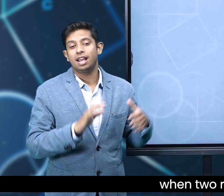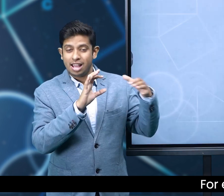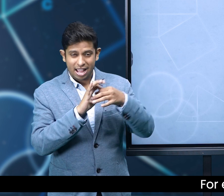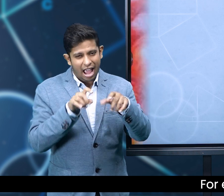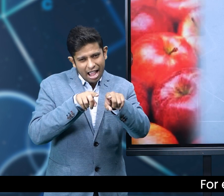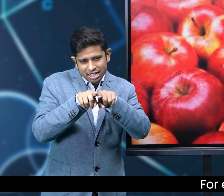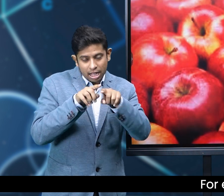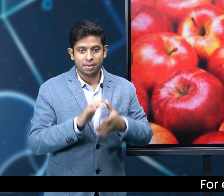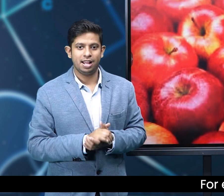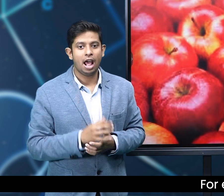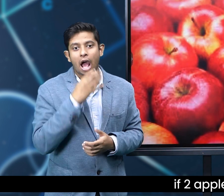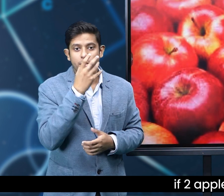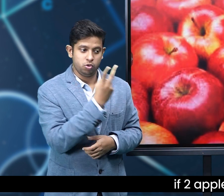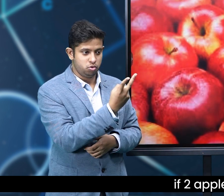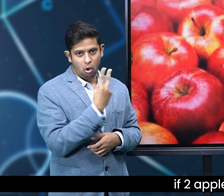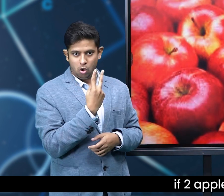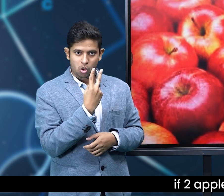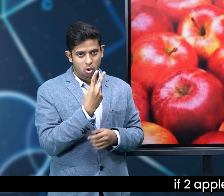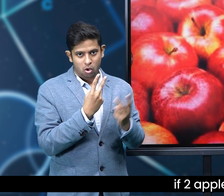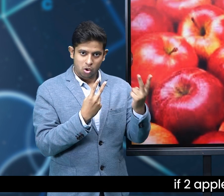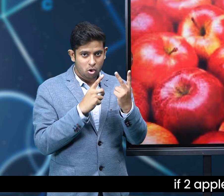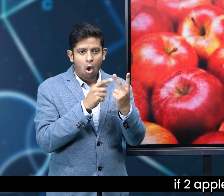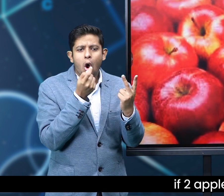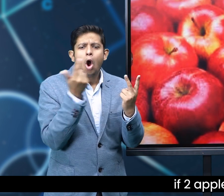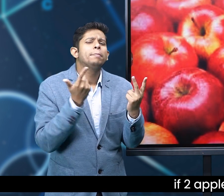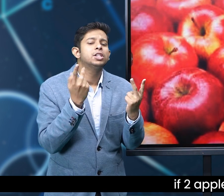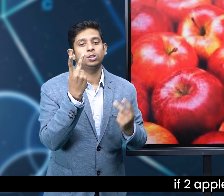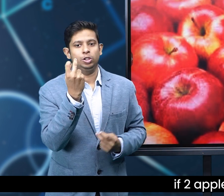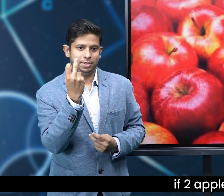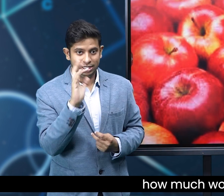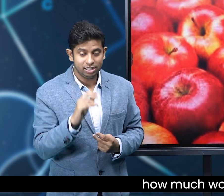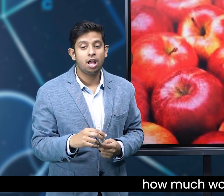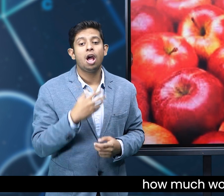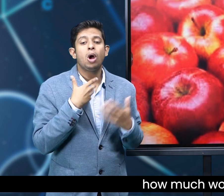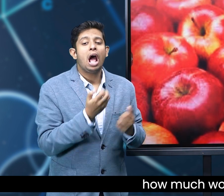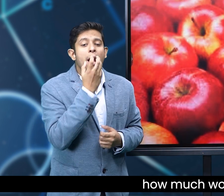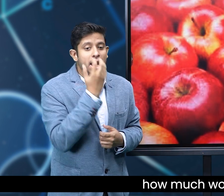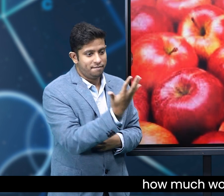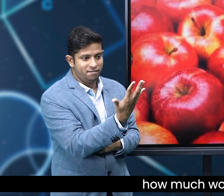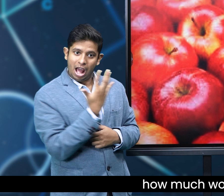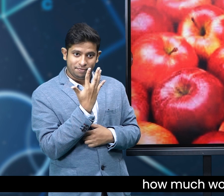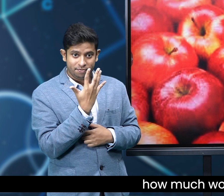For example, if 2 apples cost rupees 20, how much would 5 apples